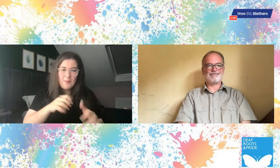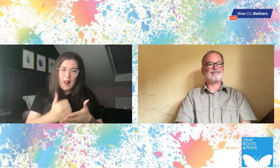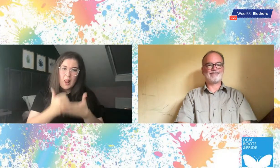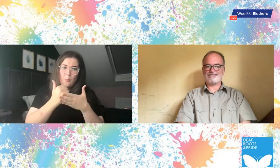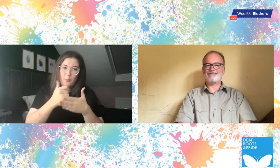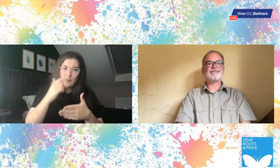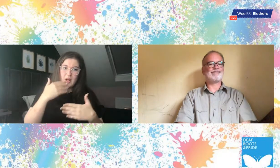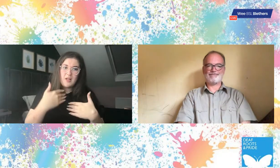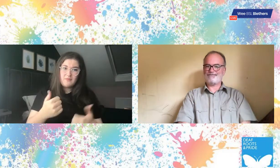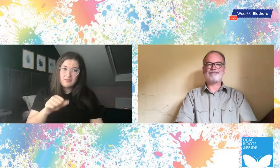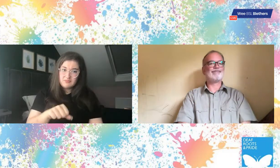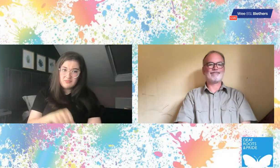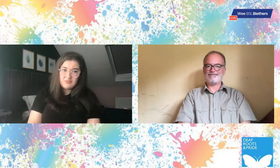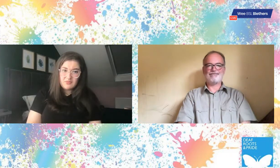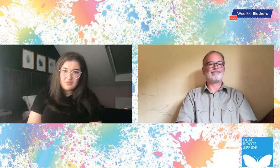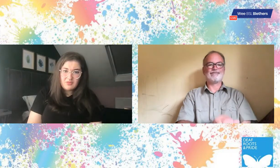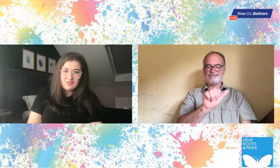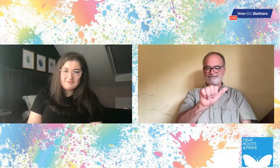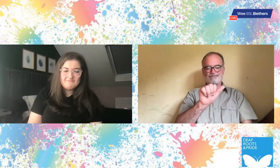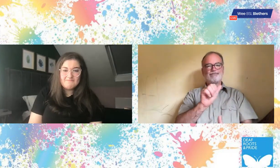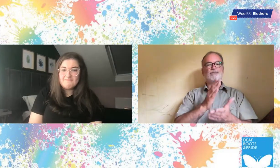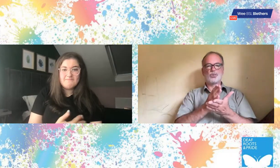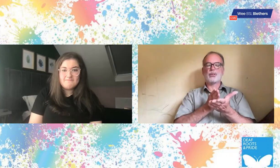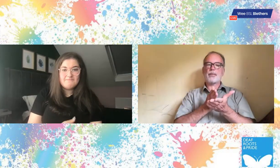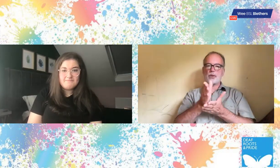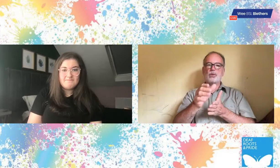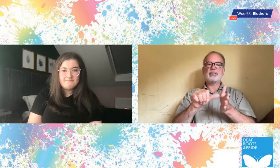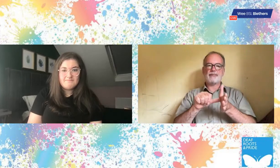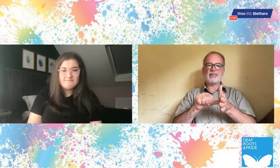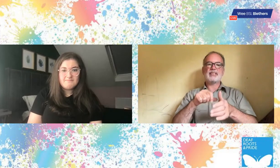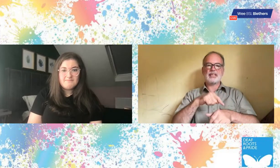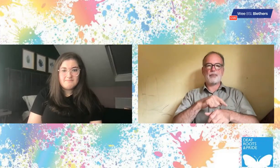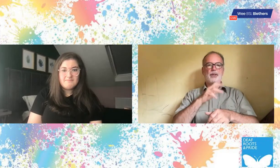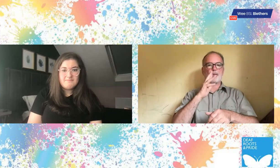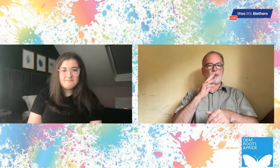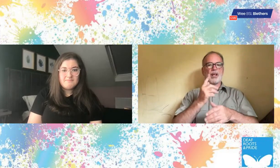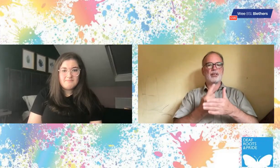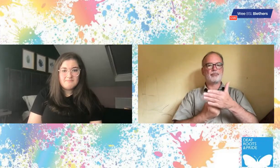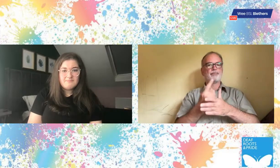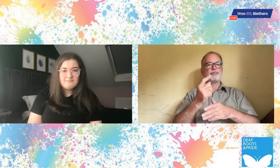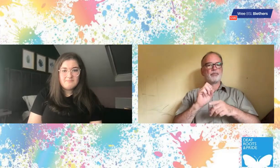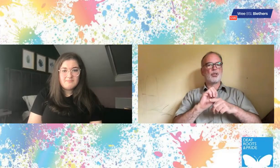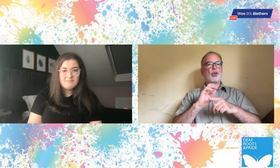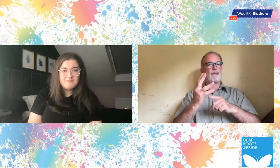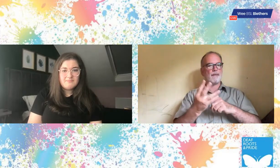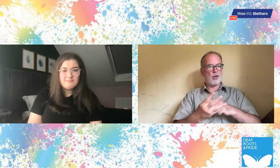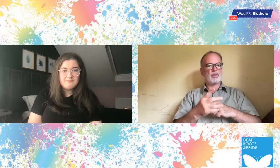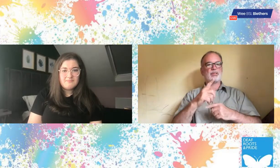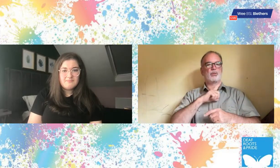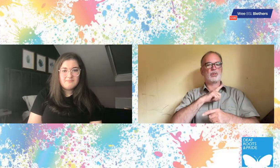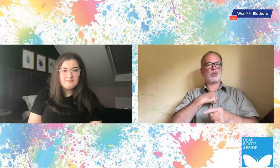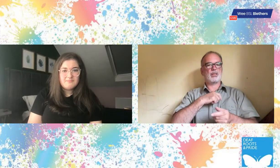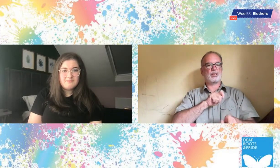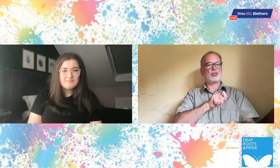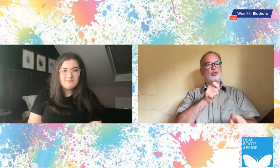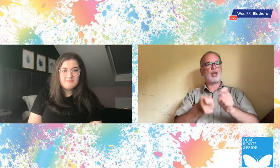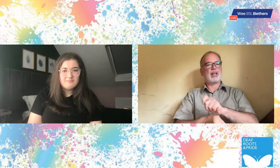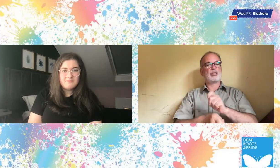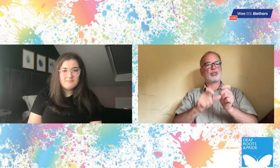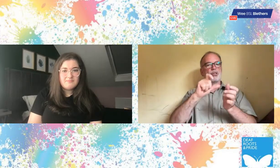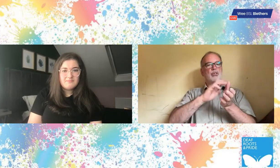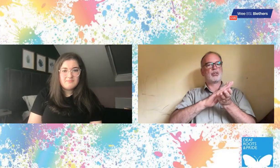they're out there on their own. So, but does the animals help with your well-being, do you think?